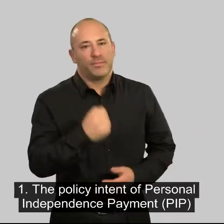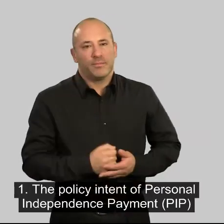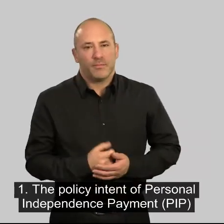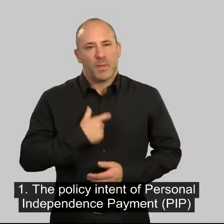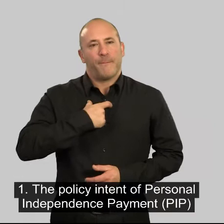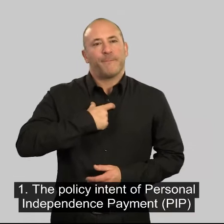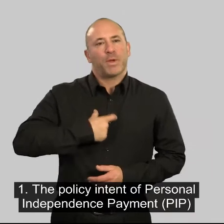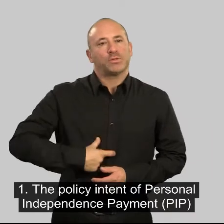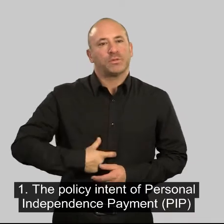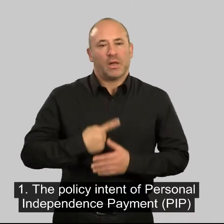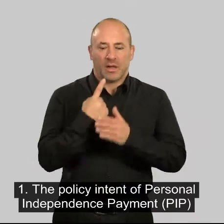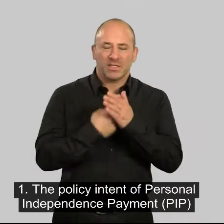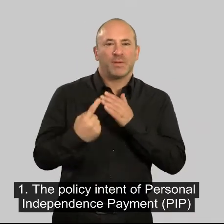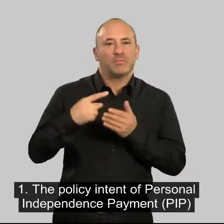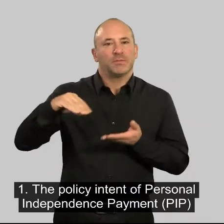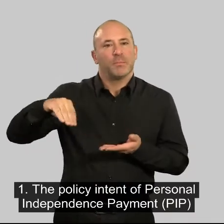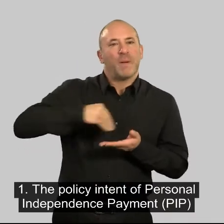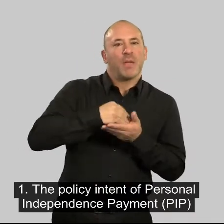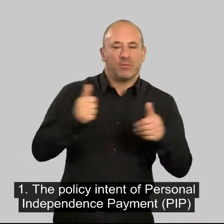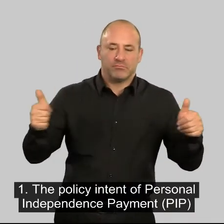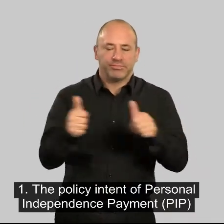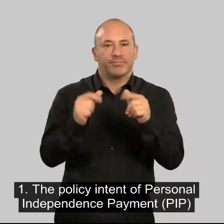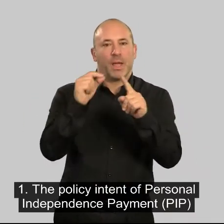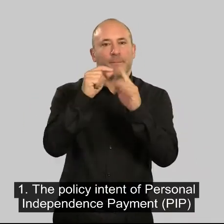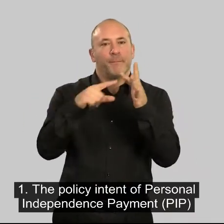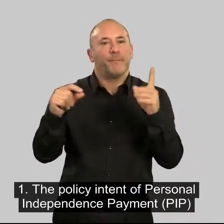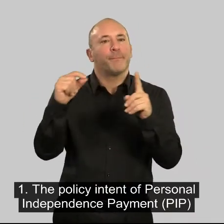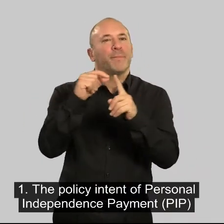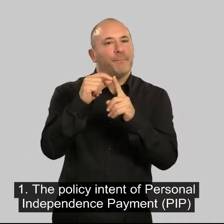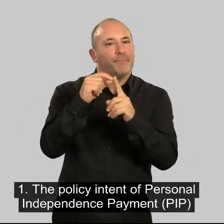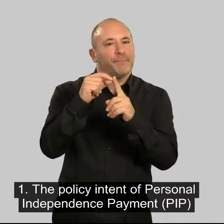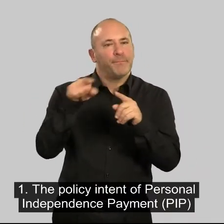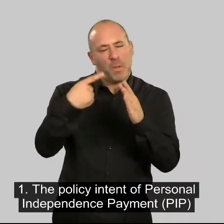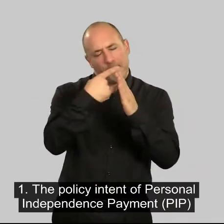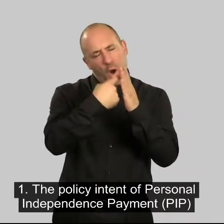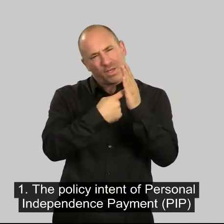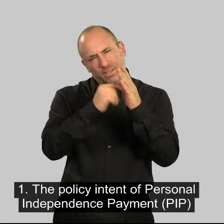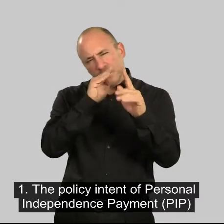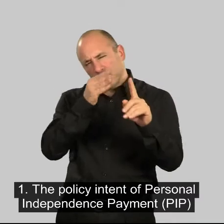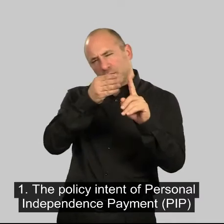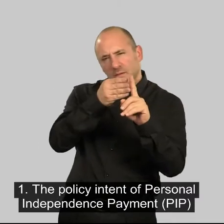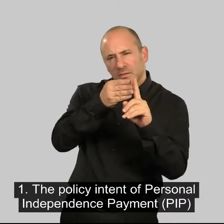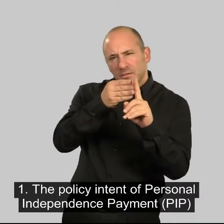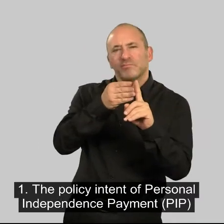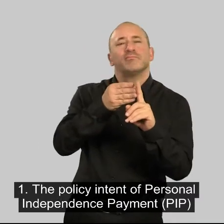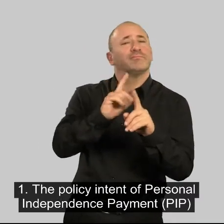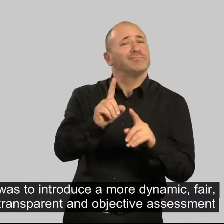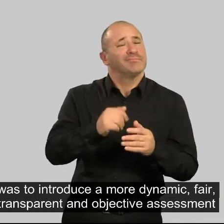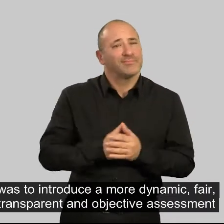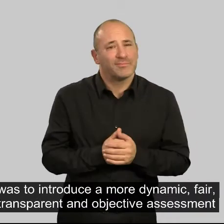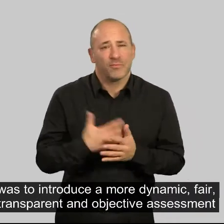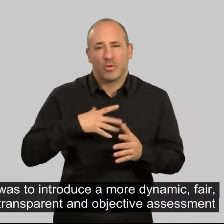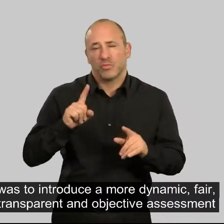1. The policy intent of Personal Independence Payment, PIP, was